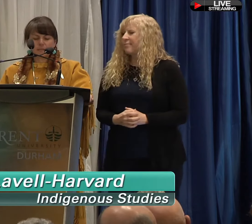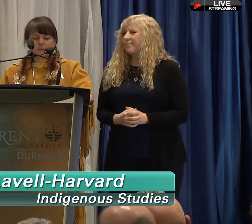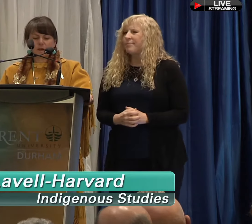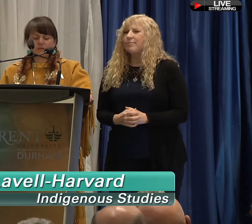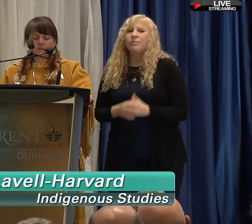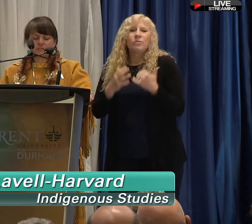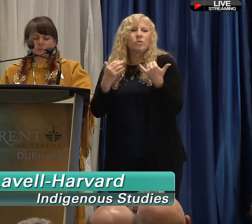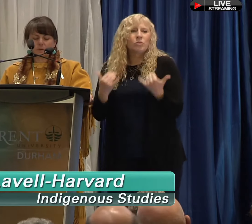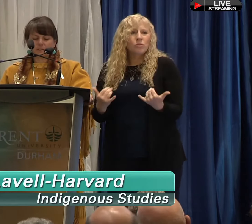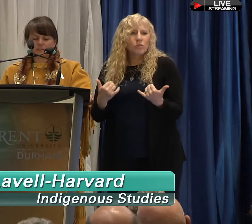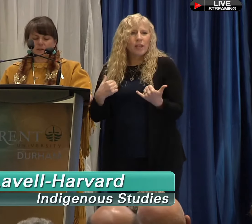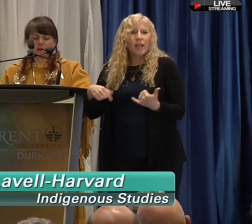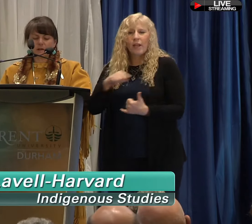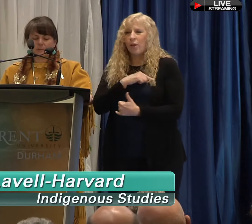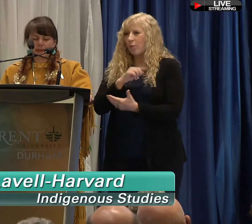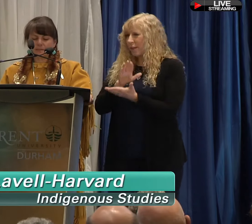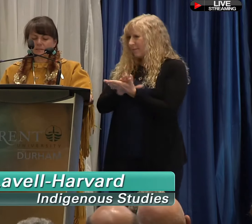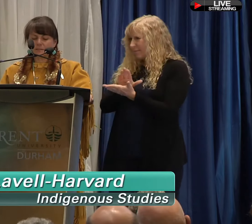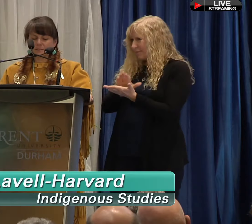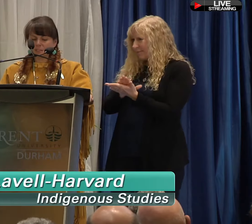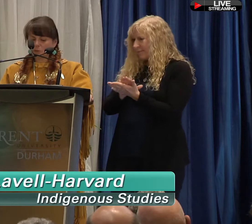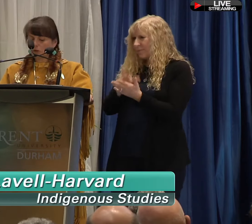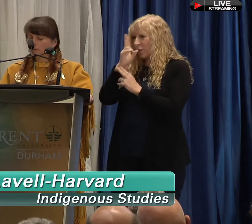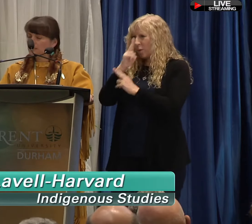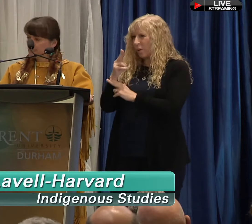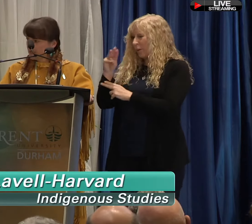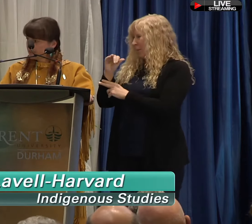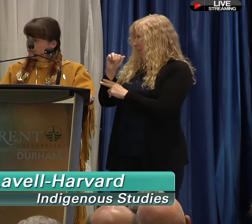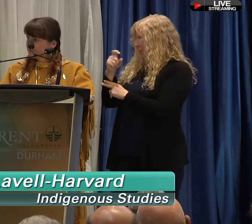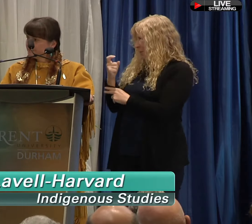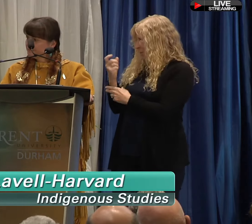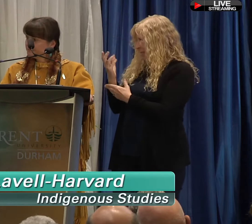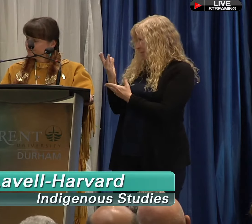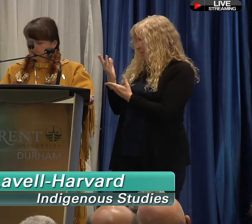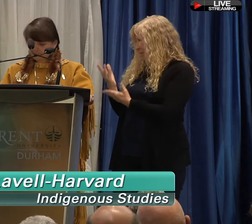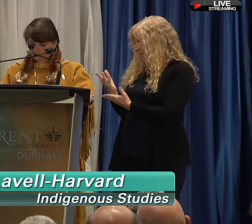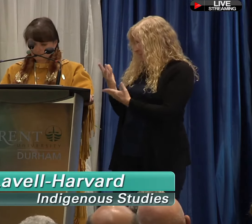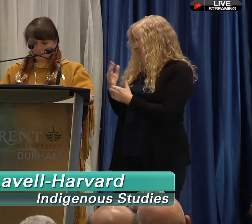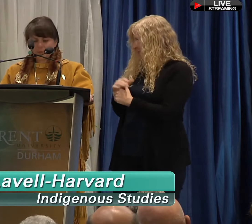And today we offer these words to honor Max Tibor Eisen,